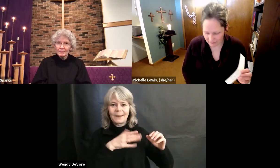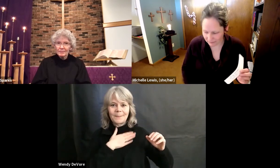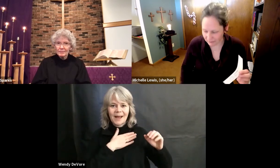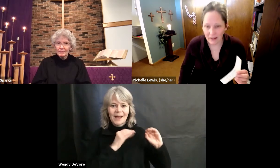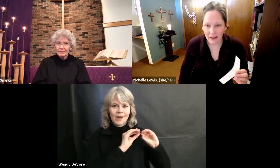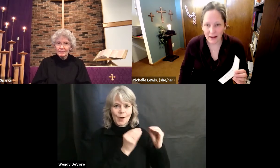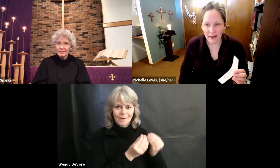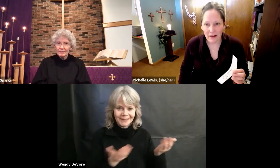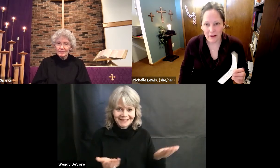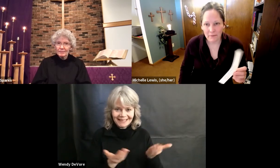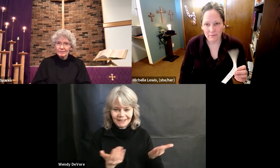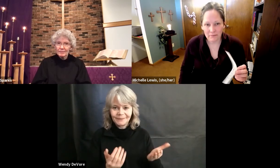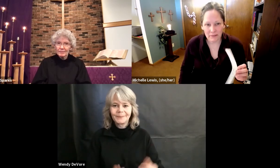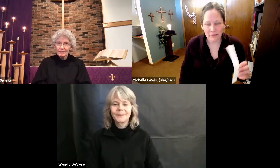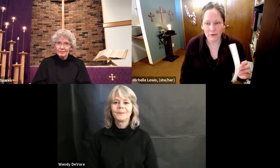office.